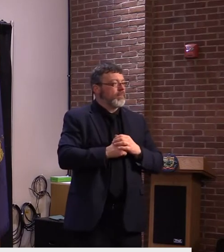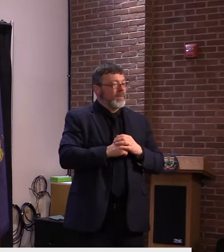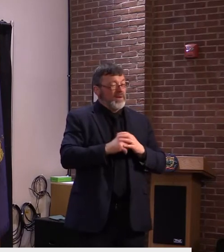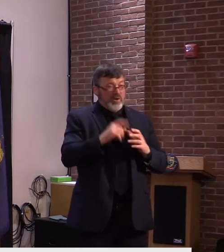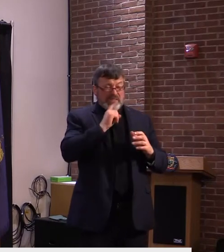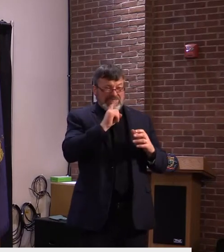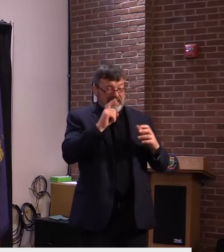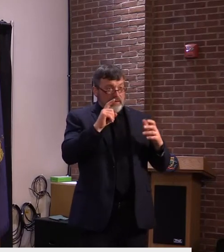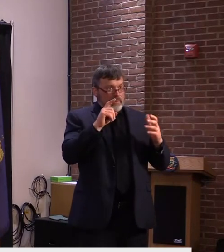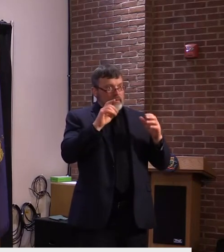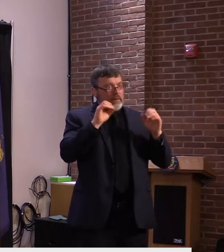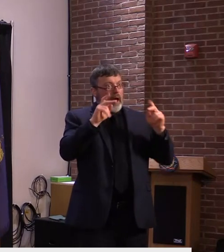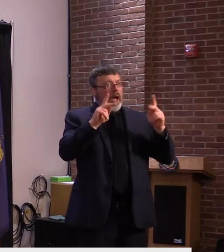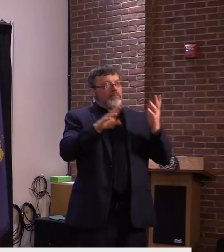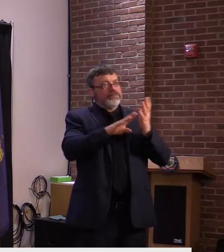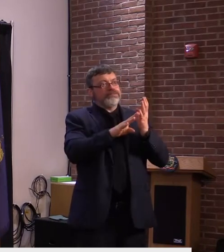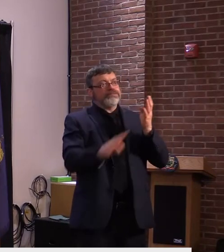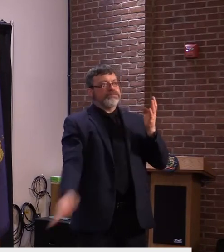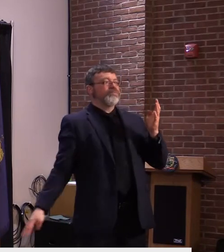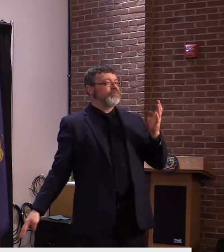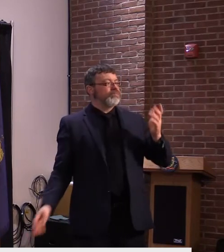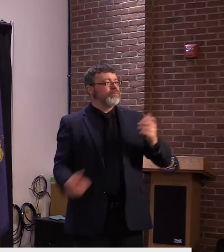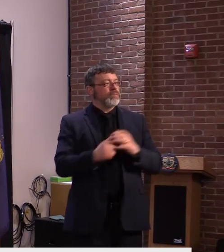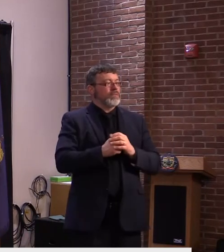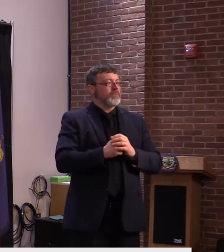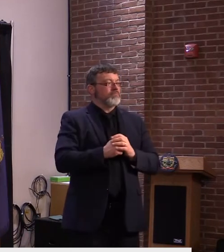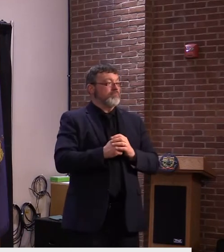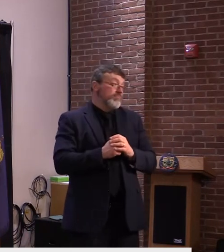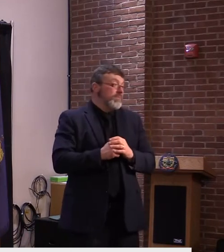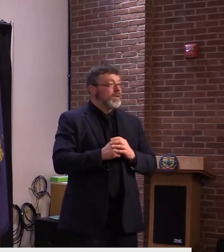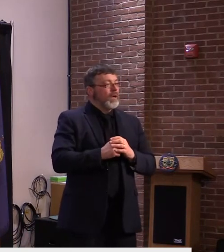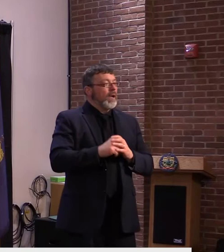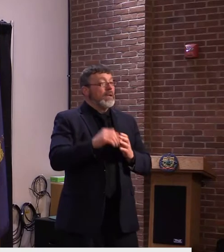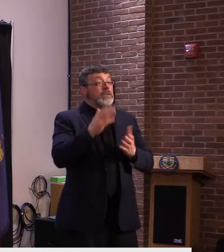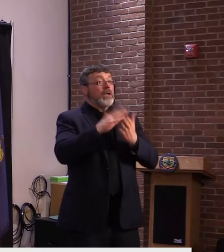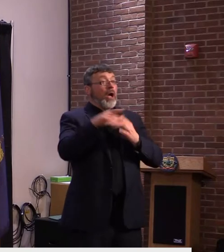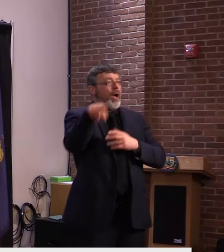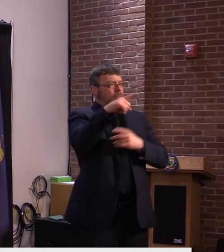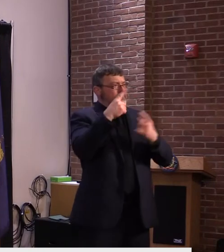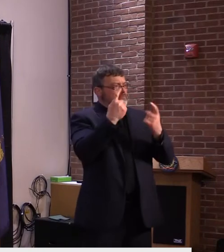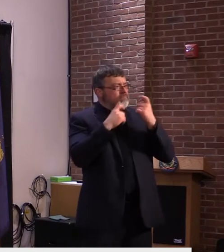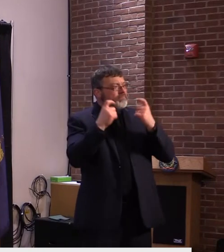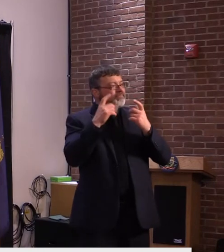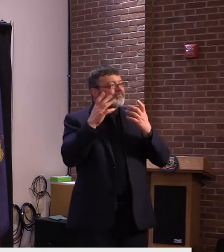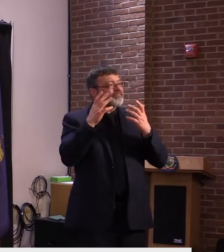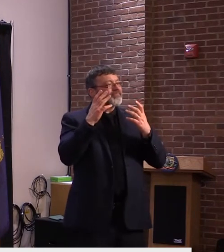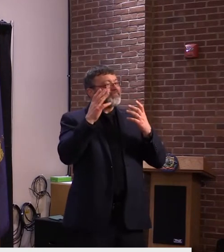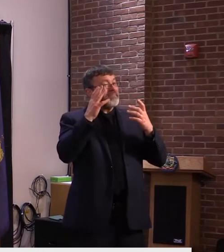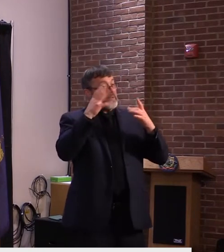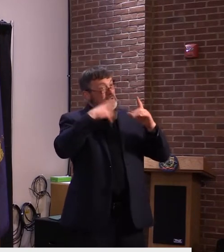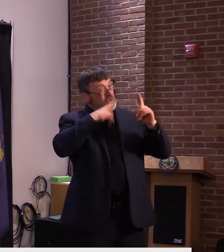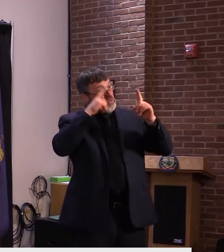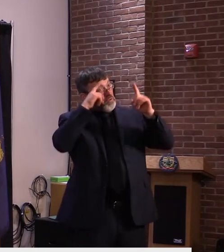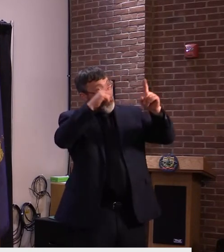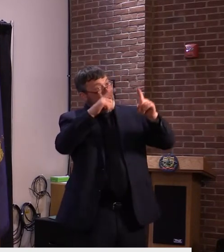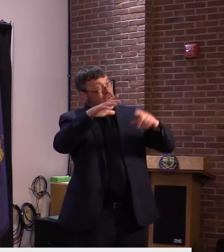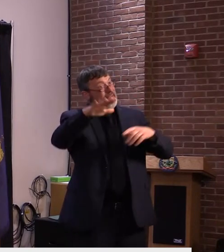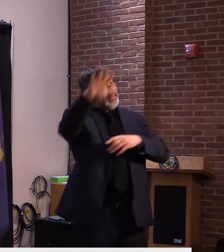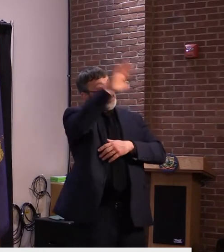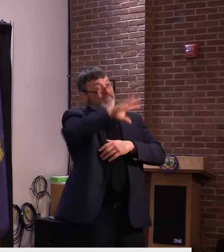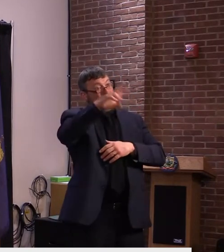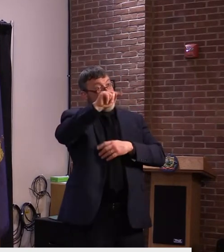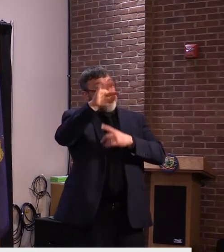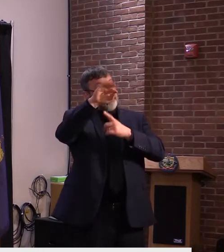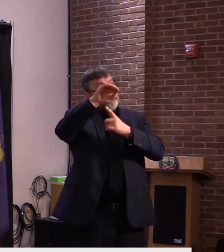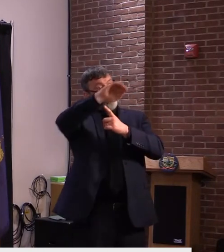it may interfere with the progress sort of that we would like to make moving forward. And I can't say